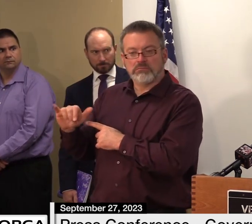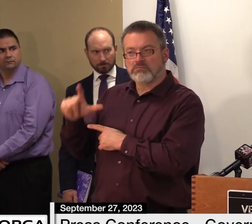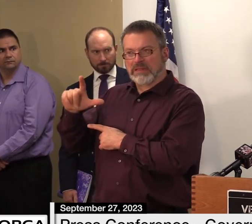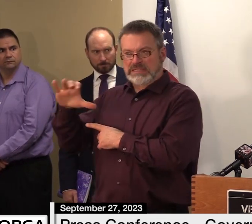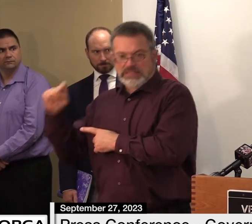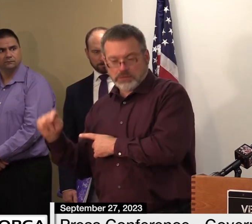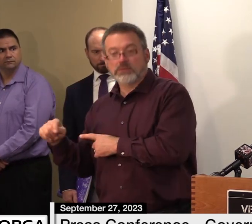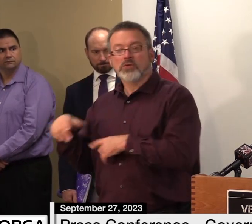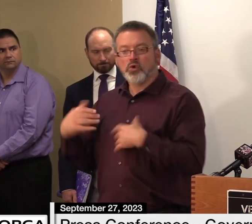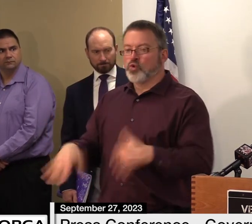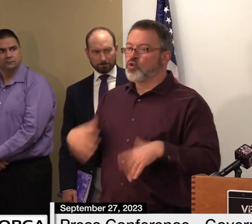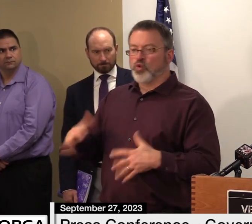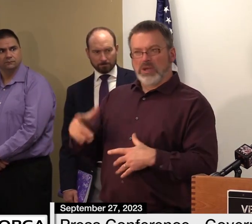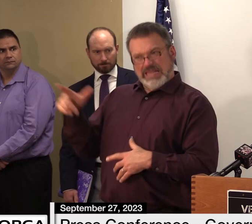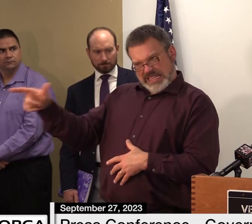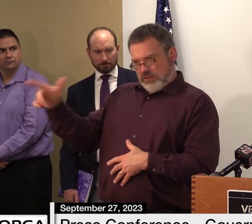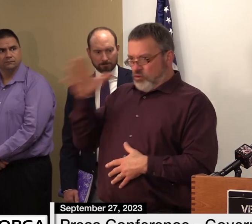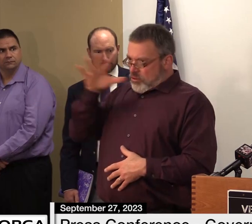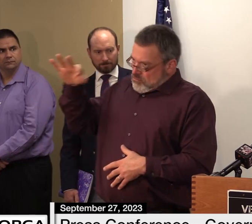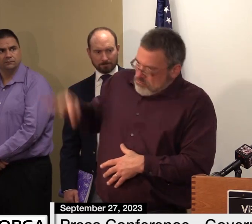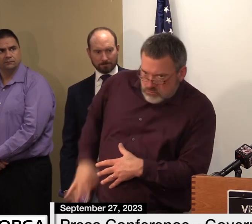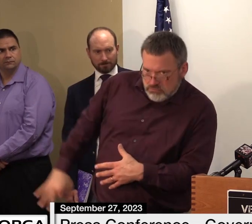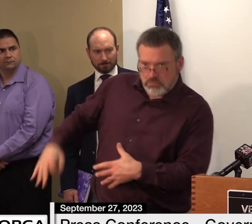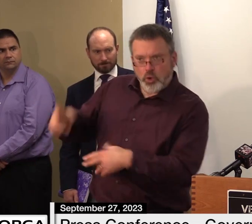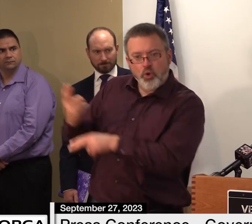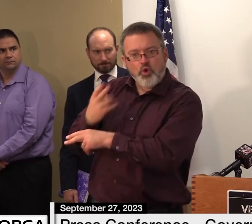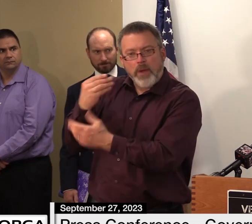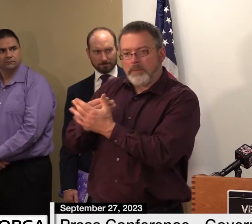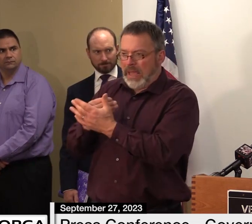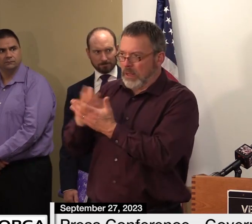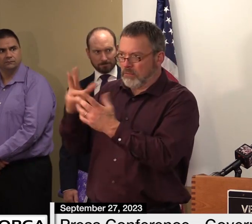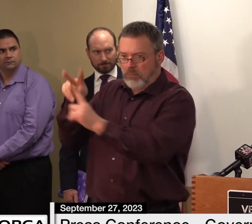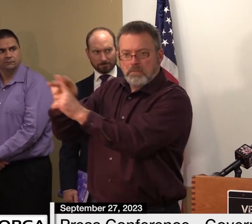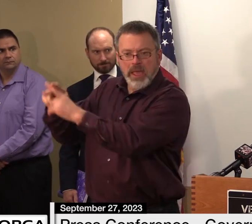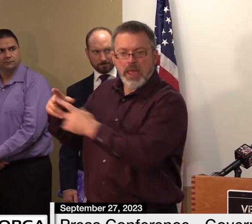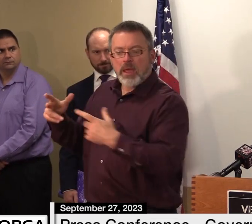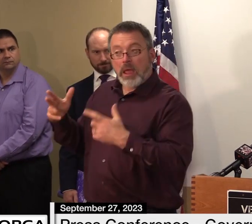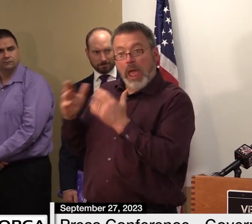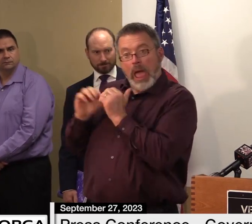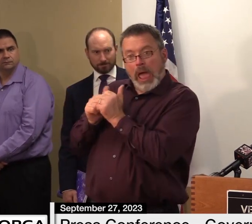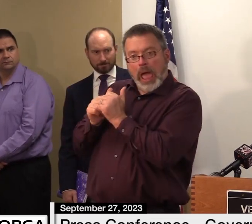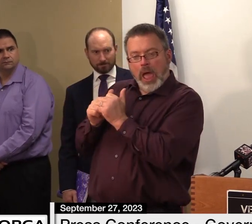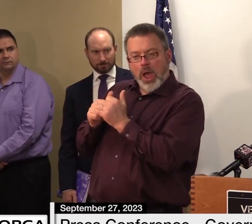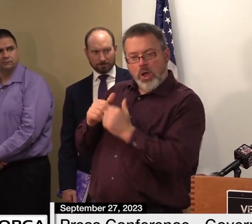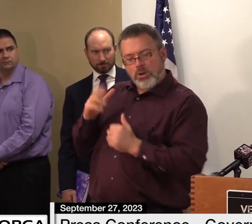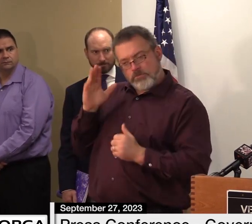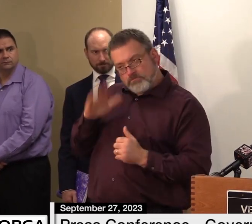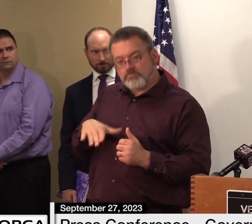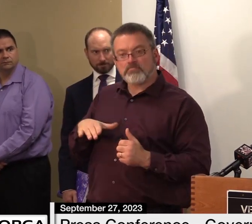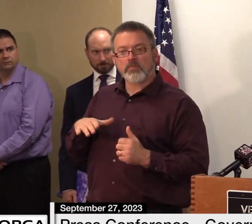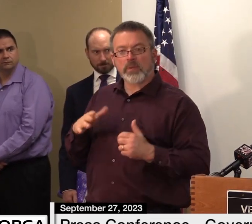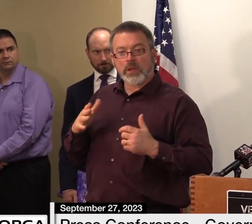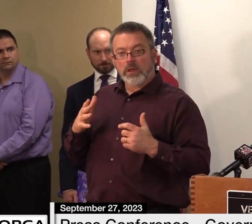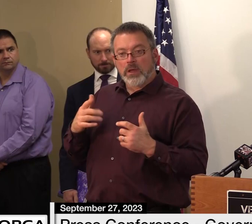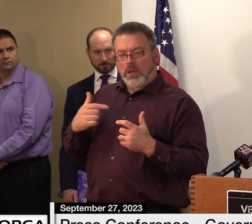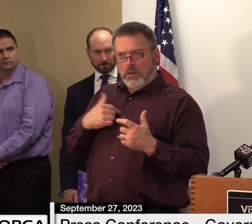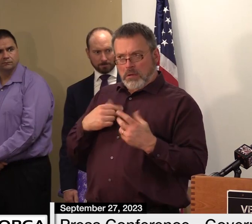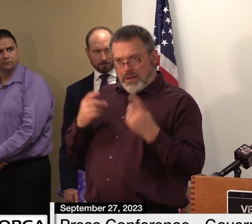work. So we'll contemplate this, but at this point in time, that isn't our first reaction. It's